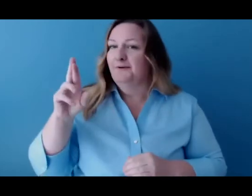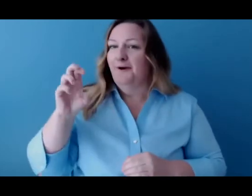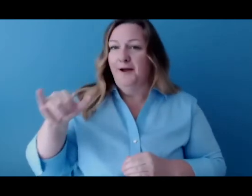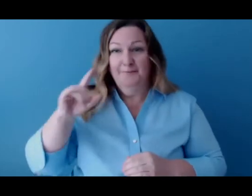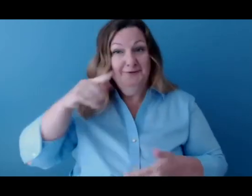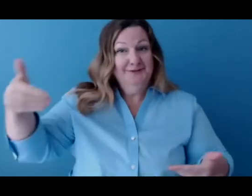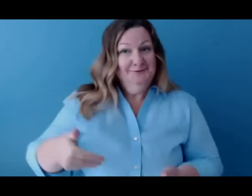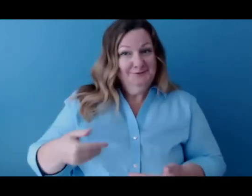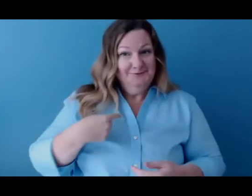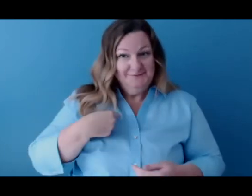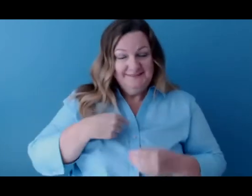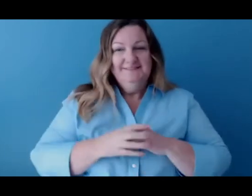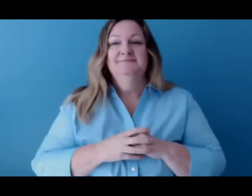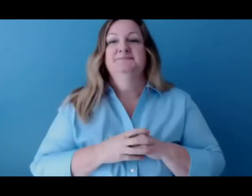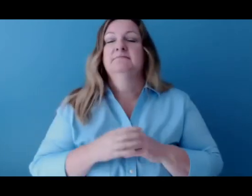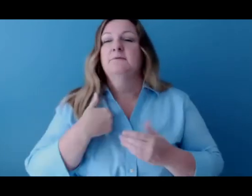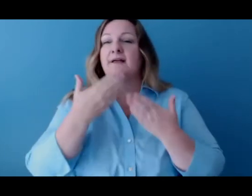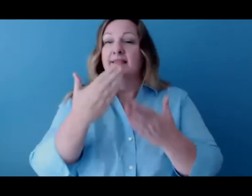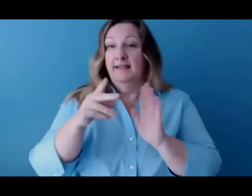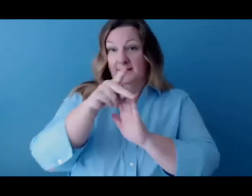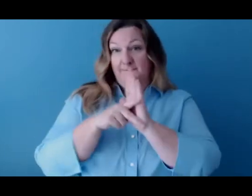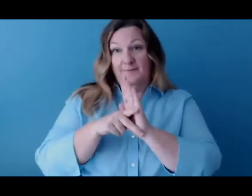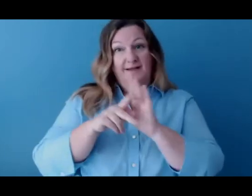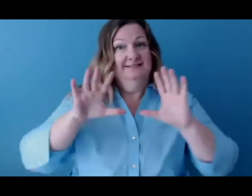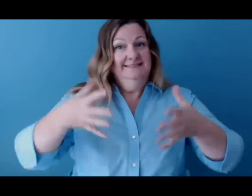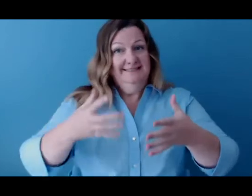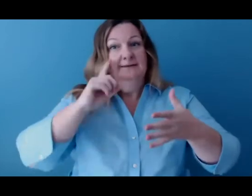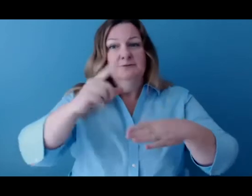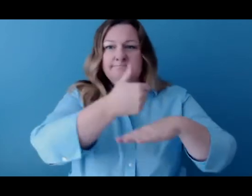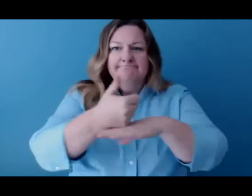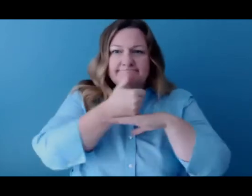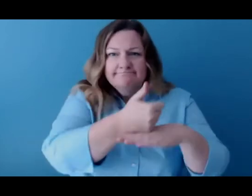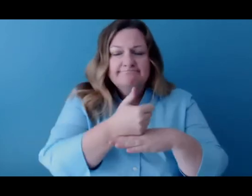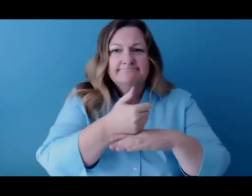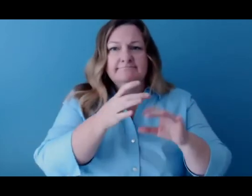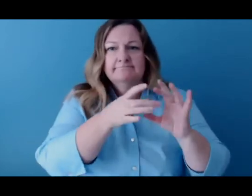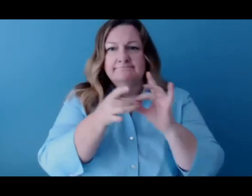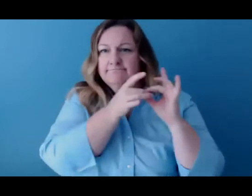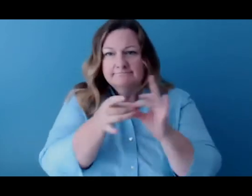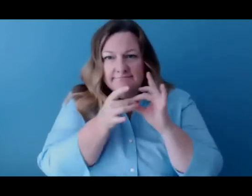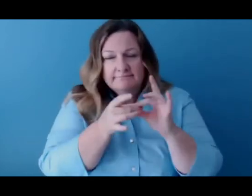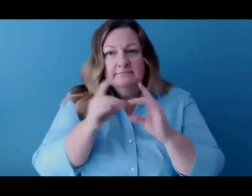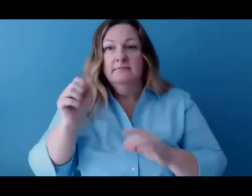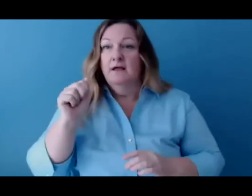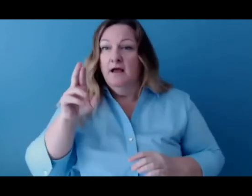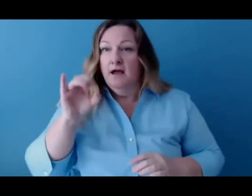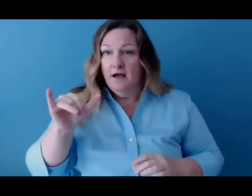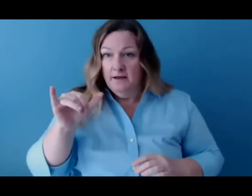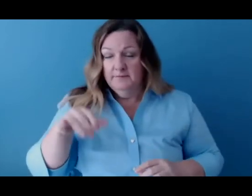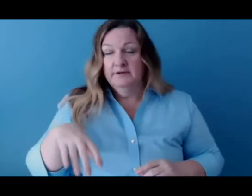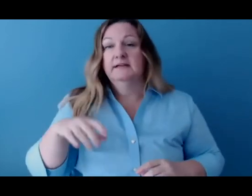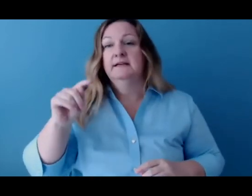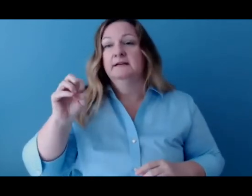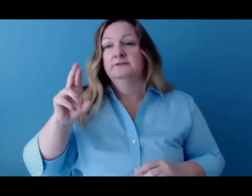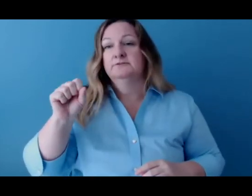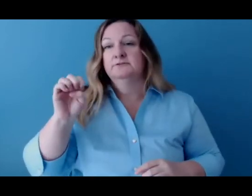want to thank the policy team for pulling this together. Aubrey, who's a policy analyst here, Teresa Larson, who's also a policy